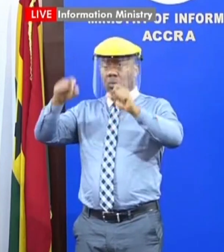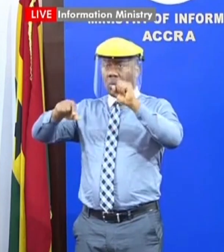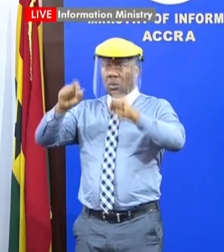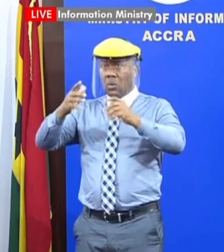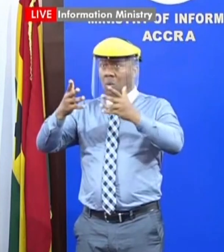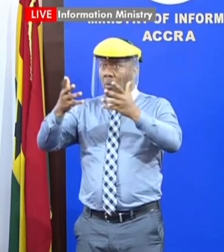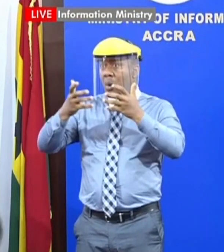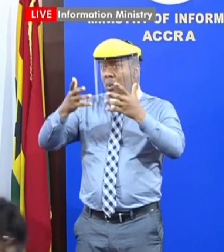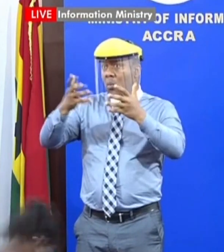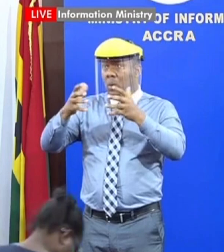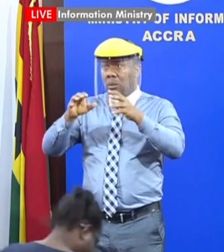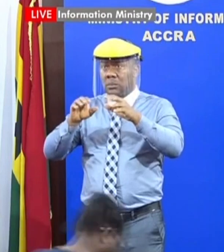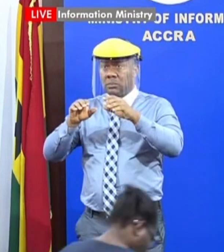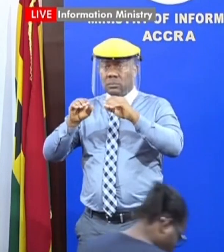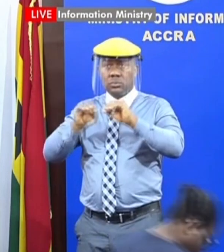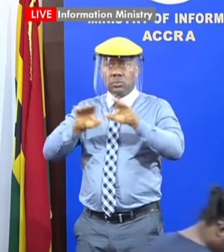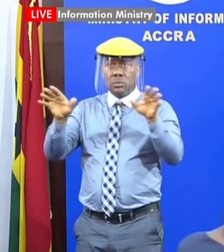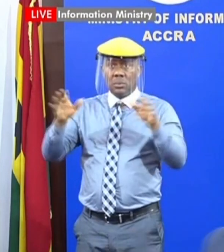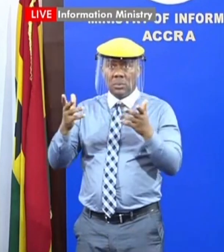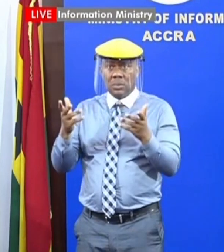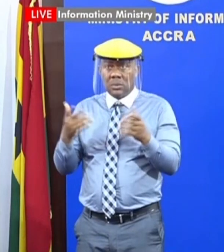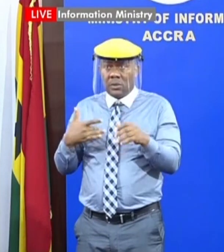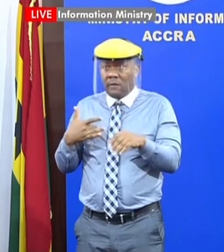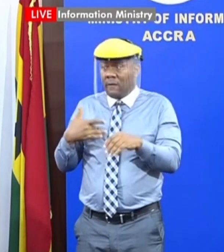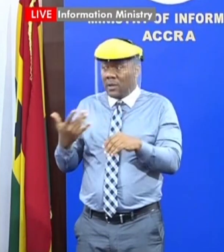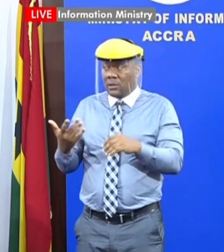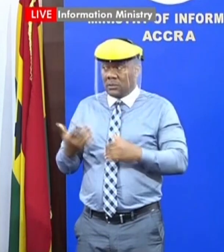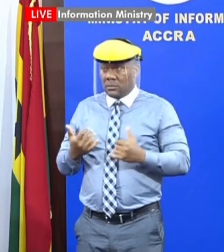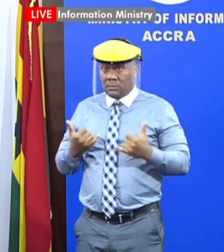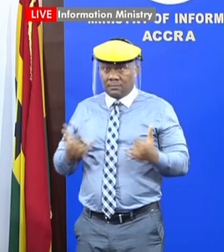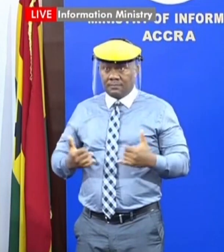seeking clarification on what the current